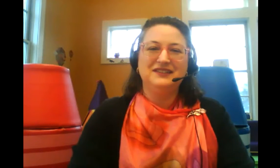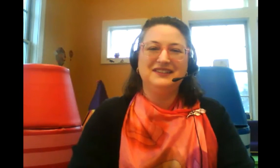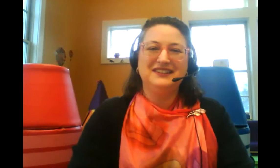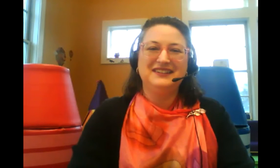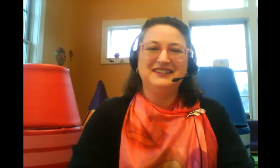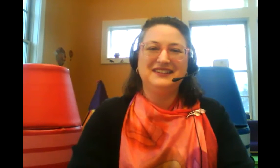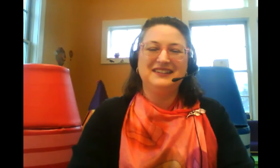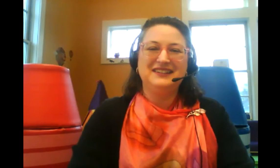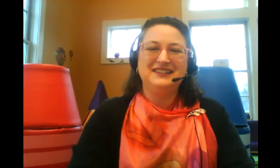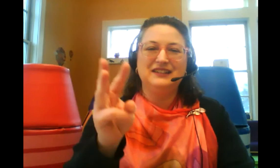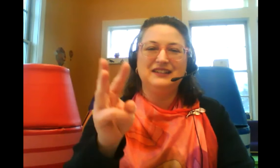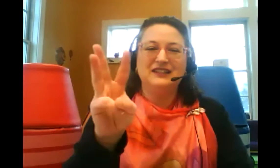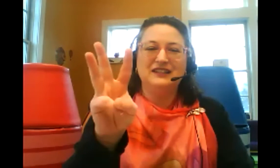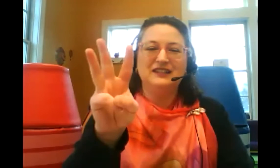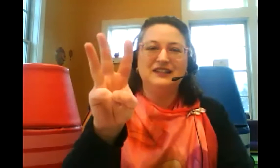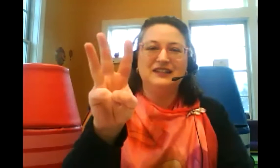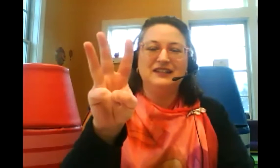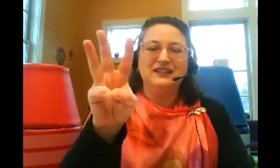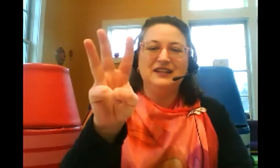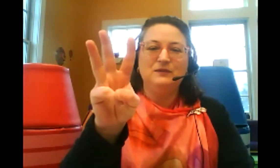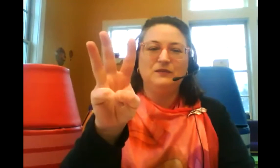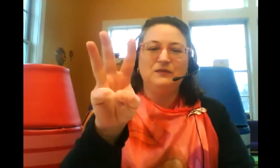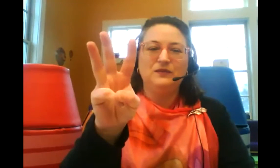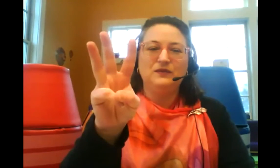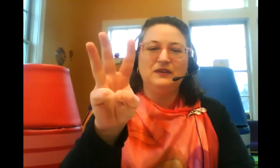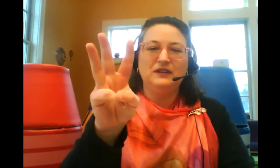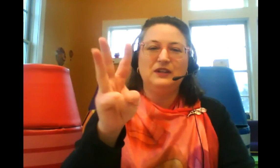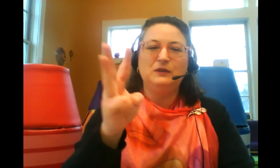I don't know. I think so. Yep. W and just tap it on your chin.